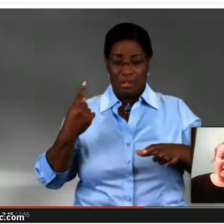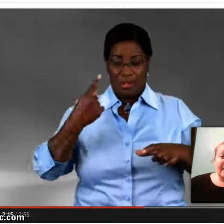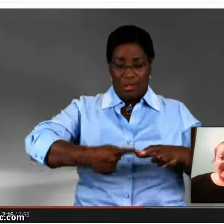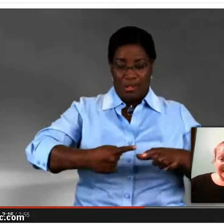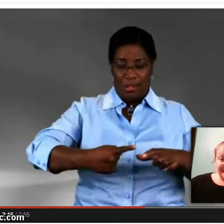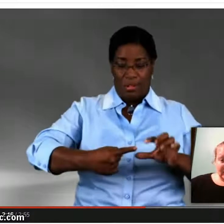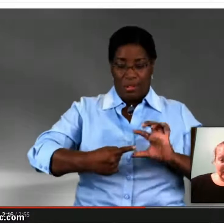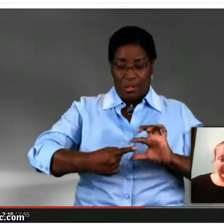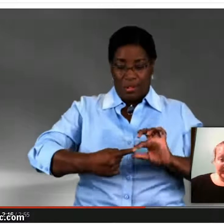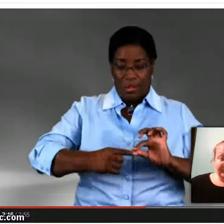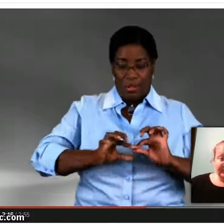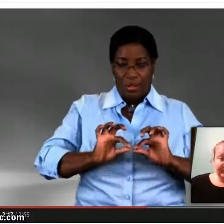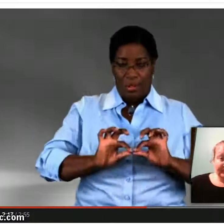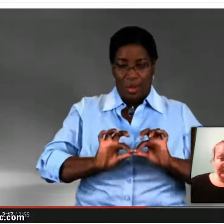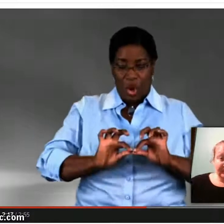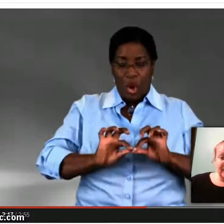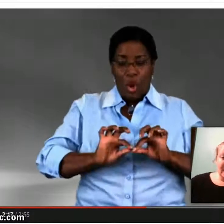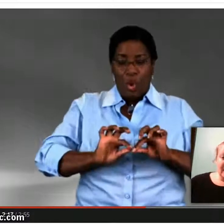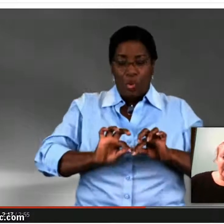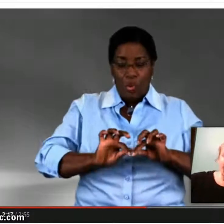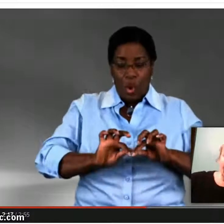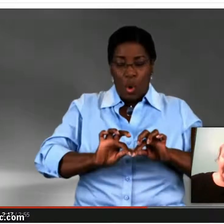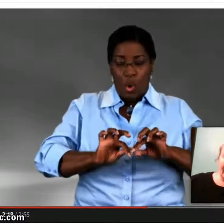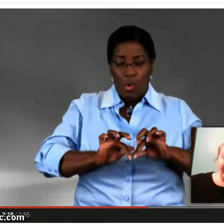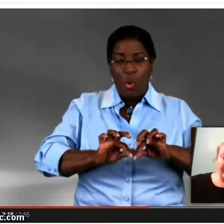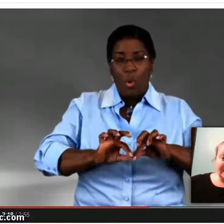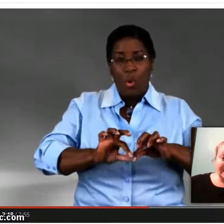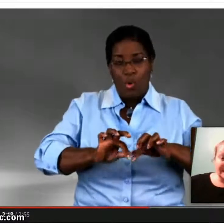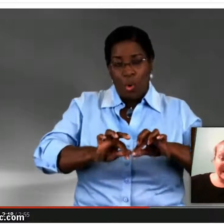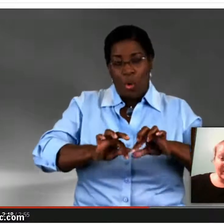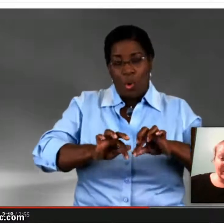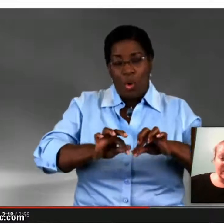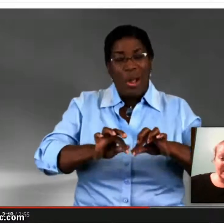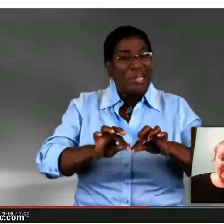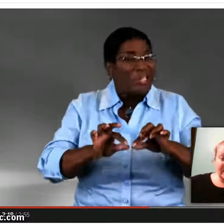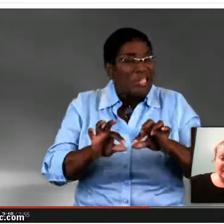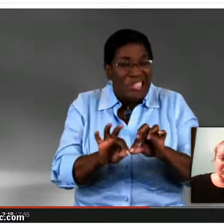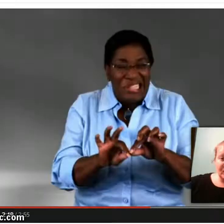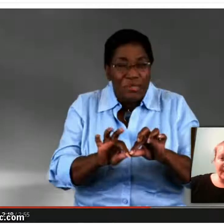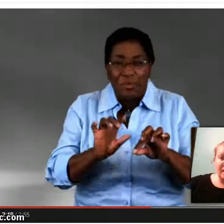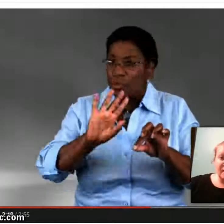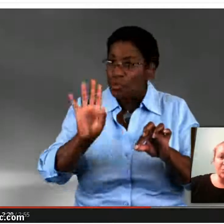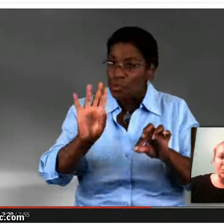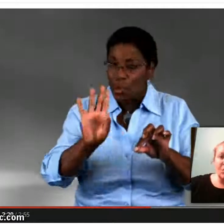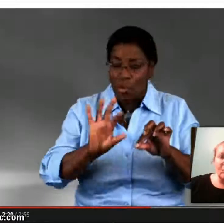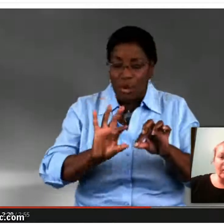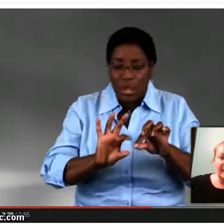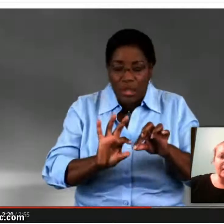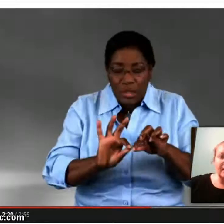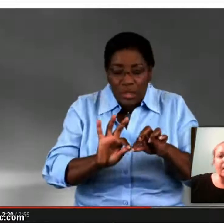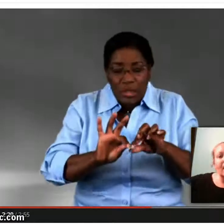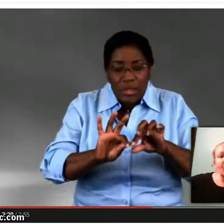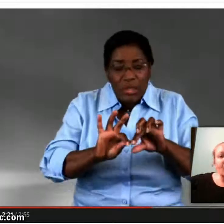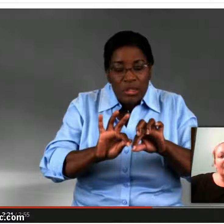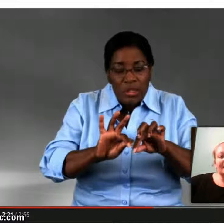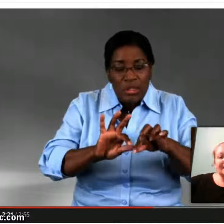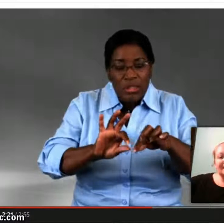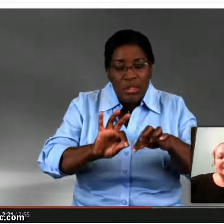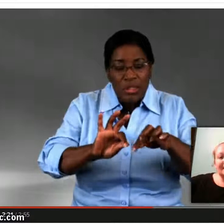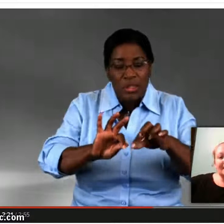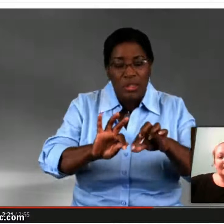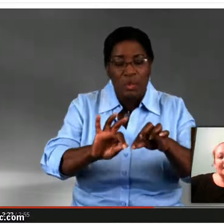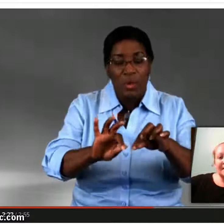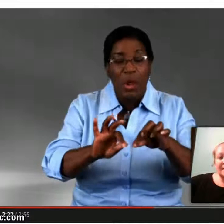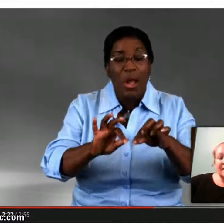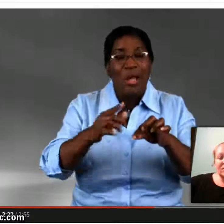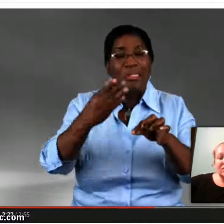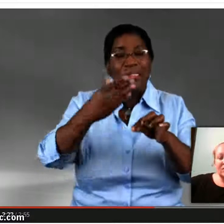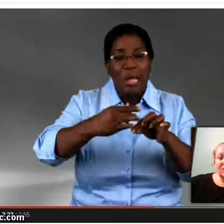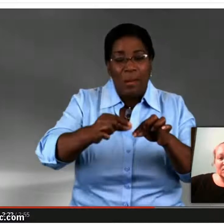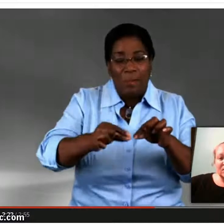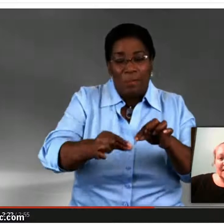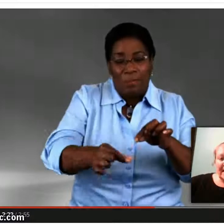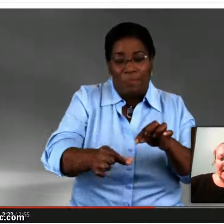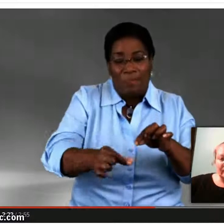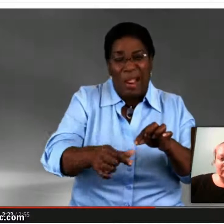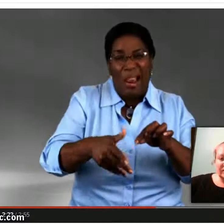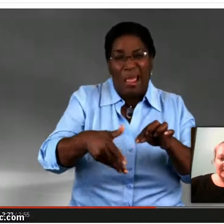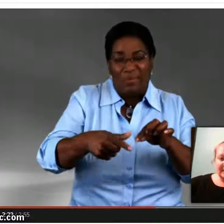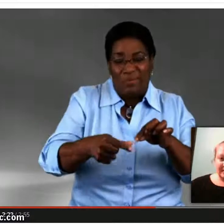a pencil and place it down onto the tissue paper and roll with it. It doesn't need to be too tight, just